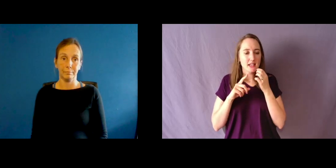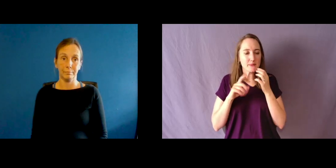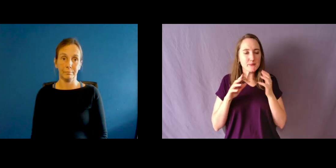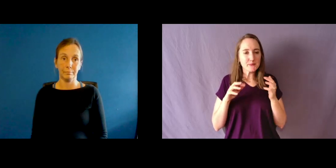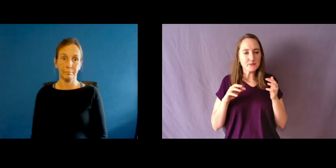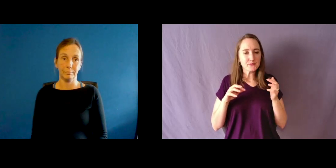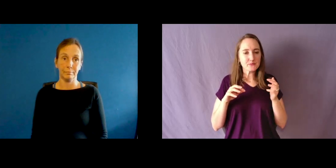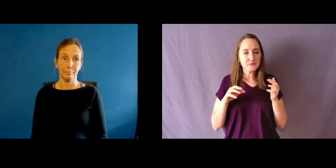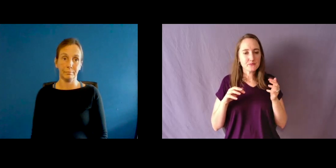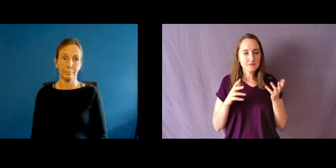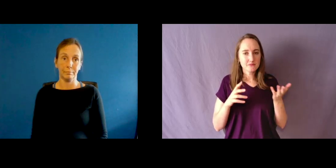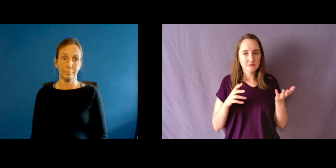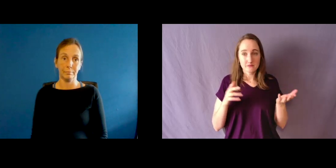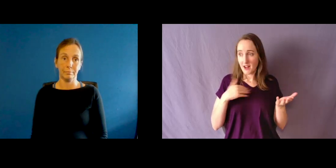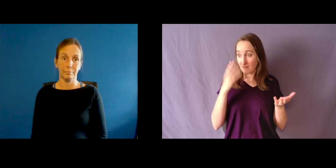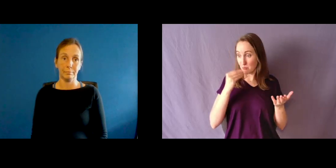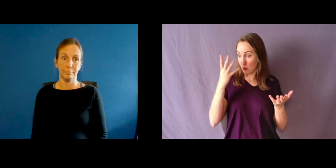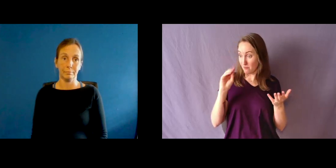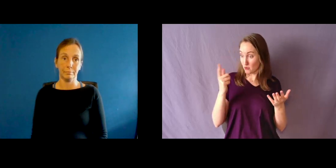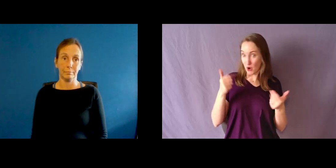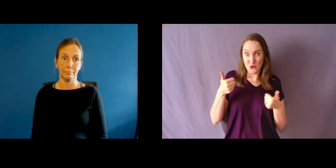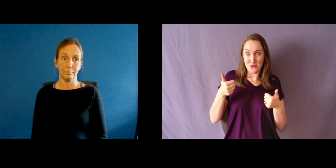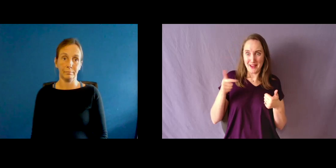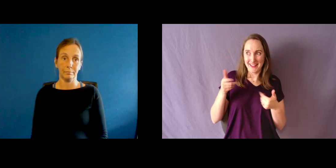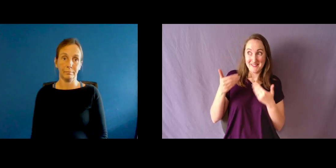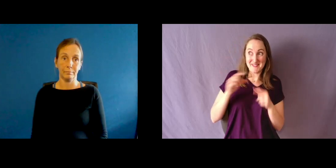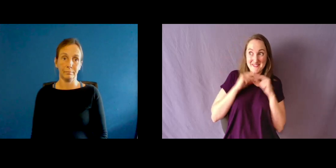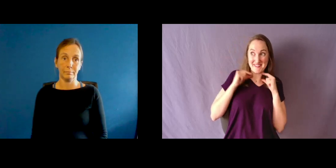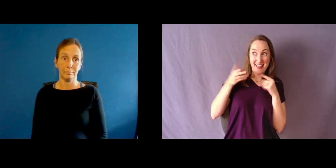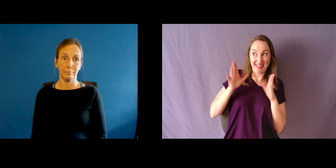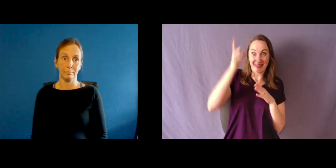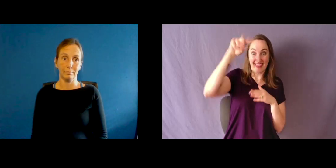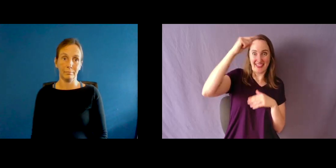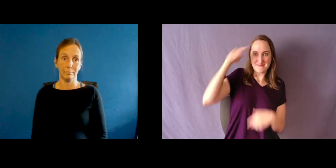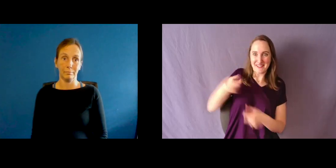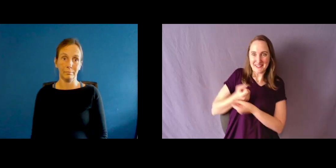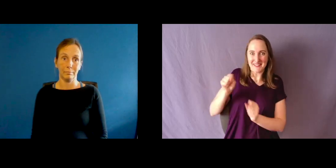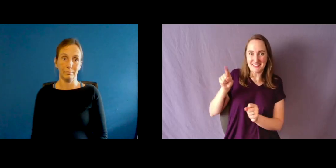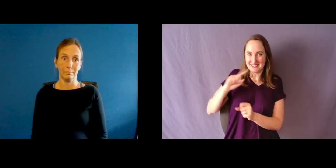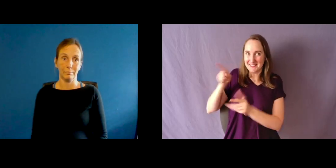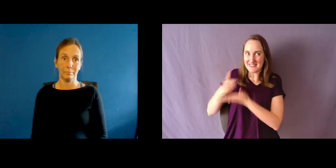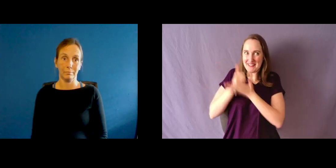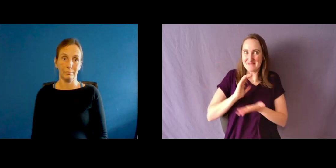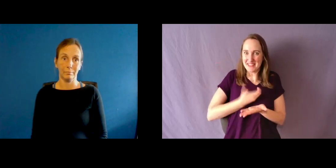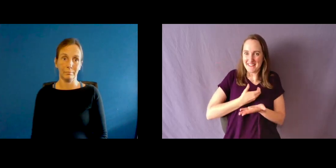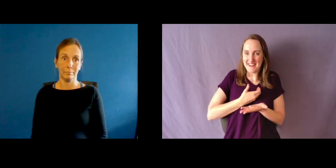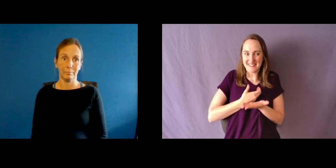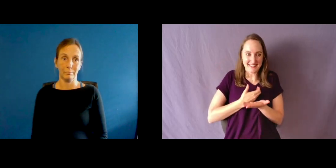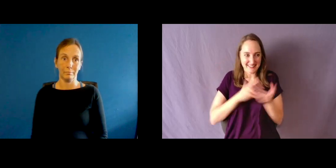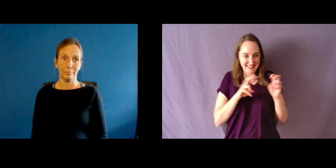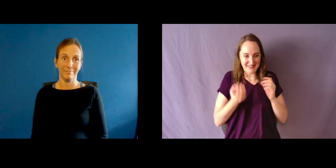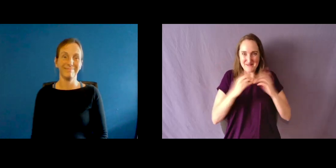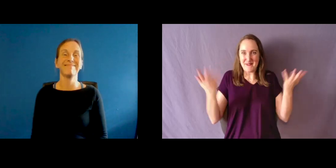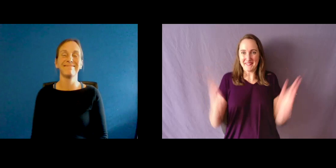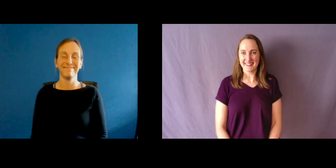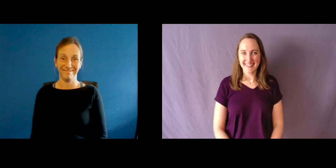a beautiful dog, sure, let people think that it's a rescue. You're actually just helping the cause even more.